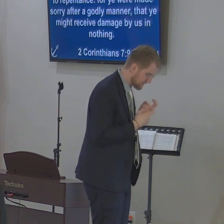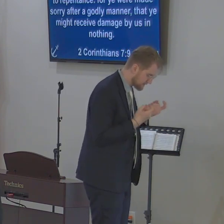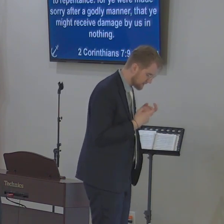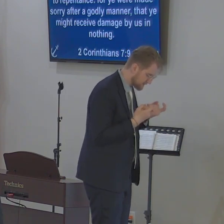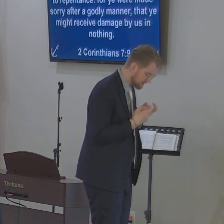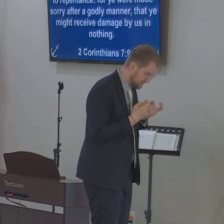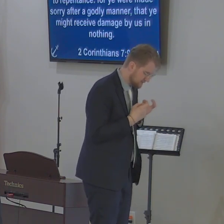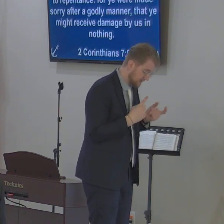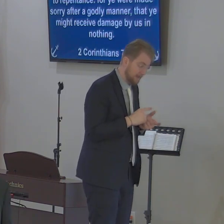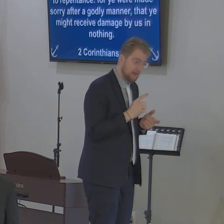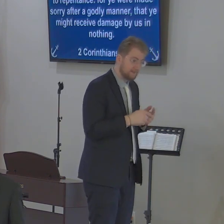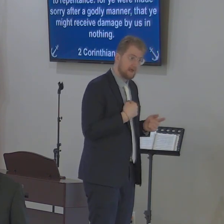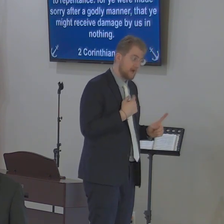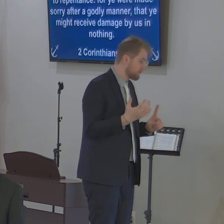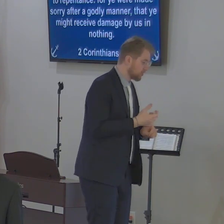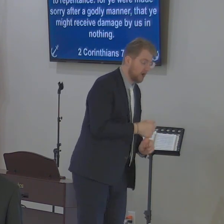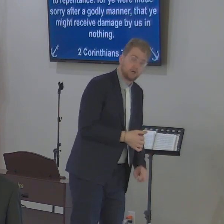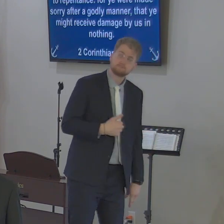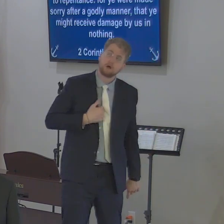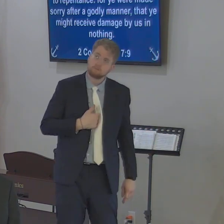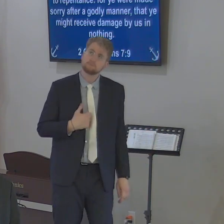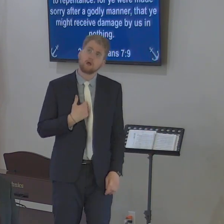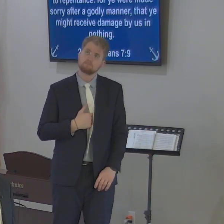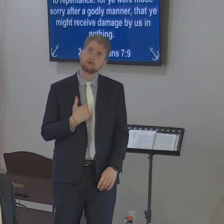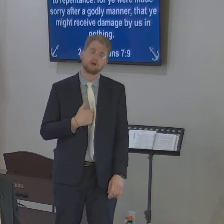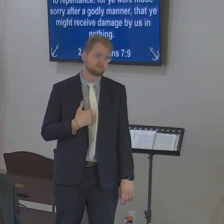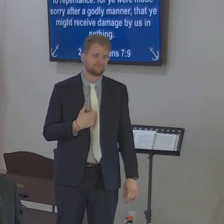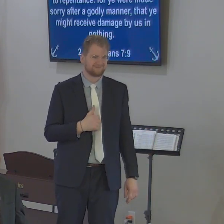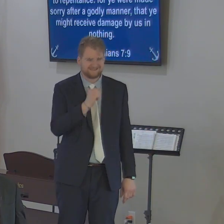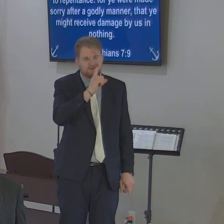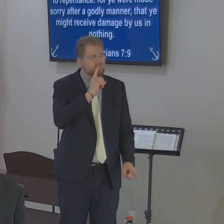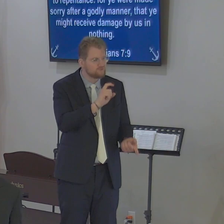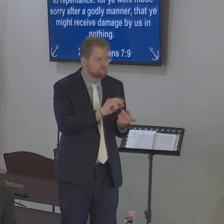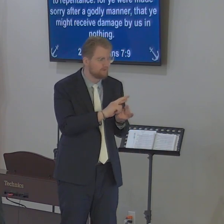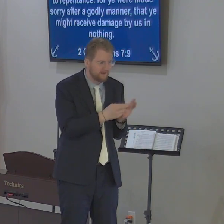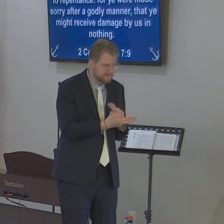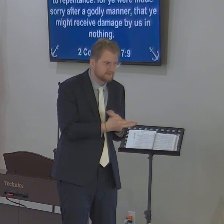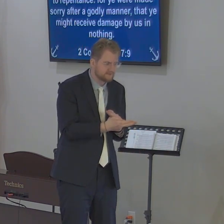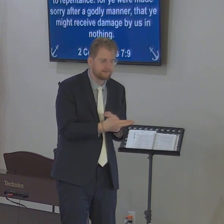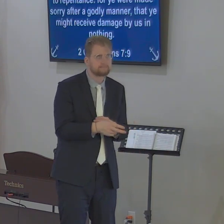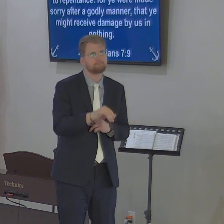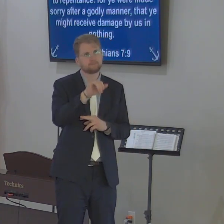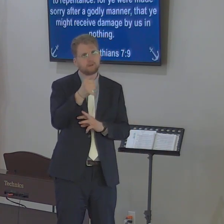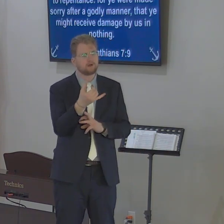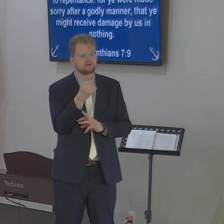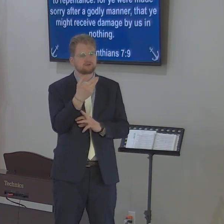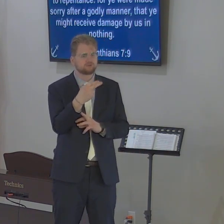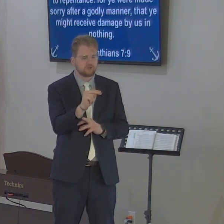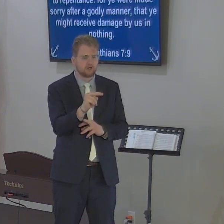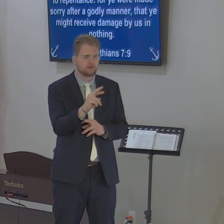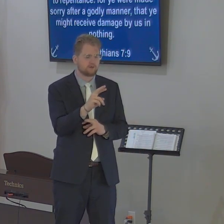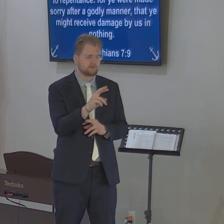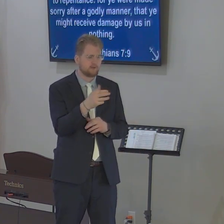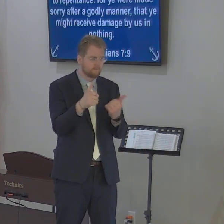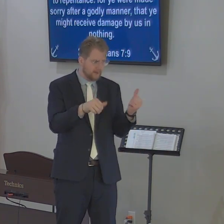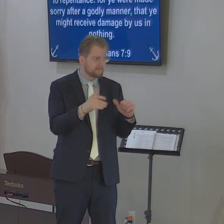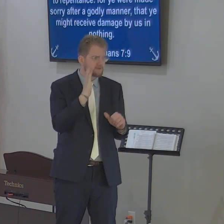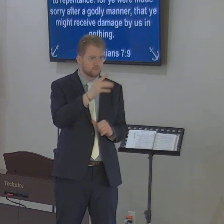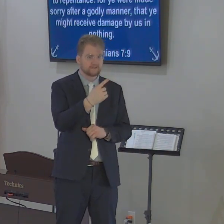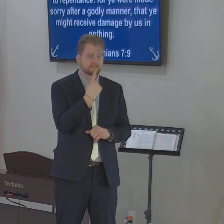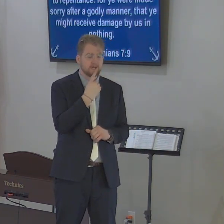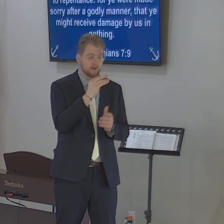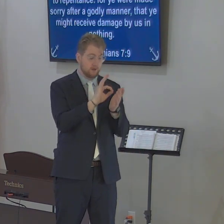then I do it again, there's no true repentance, right? John the Baptist said, before he would baptize them, fruits of repentance. It's not a works